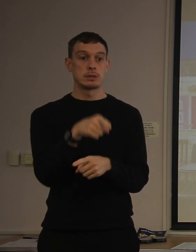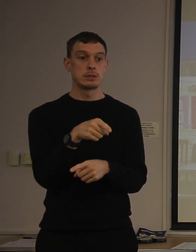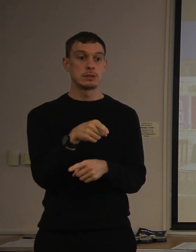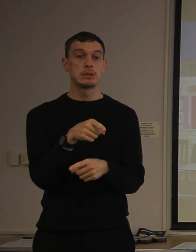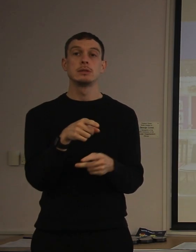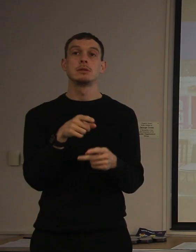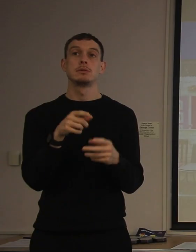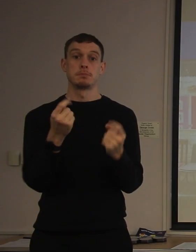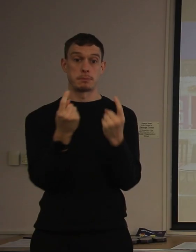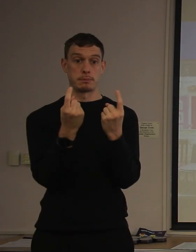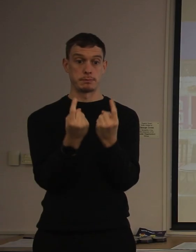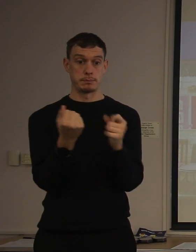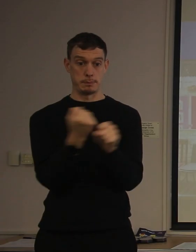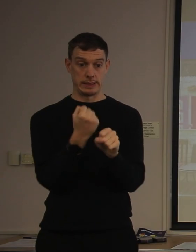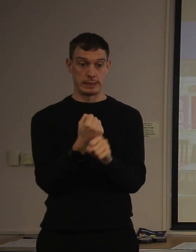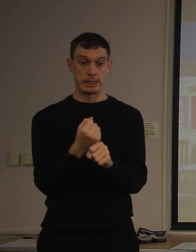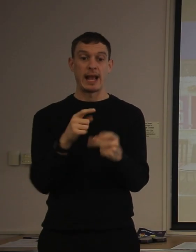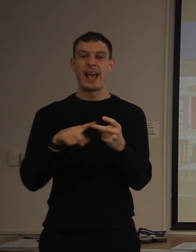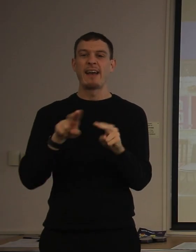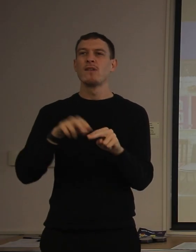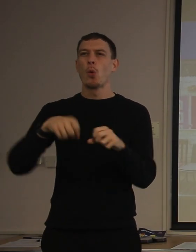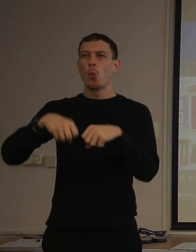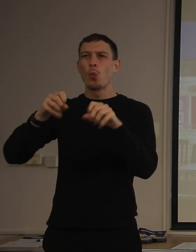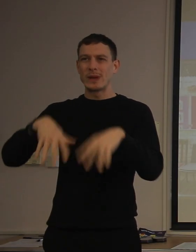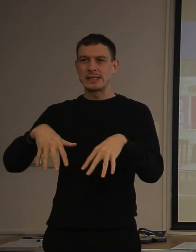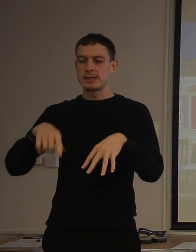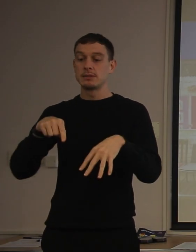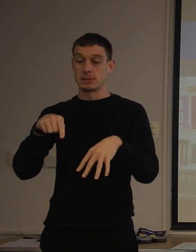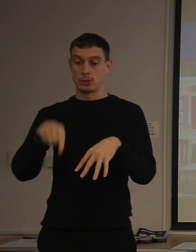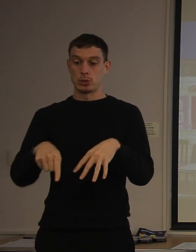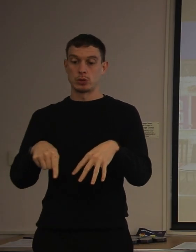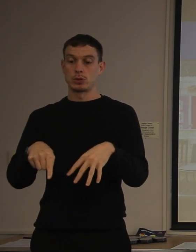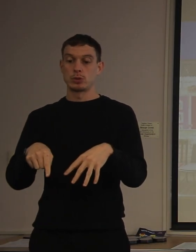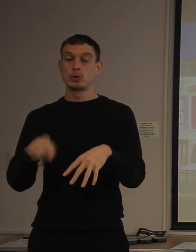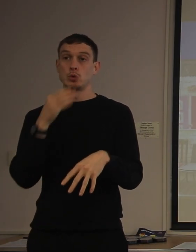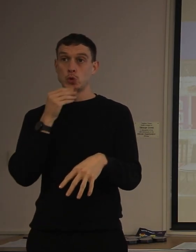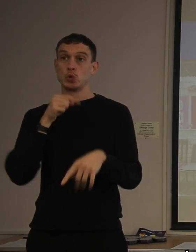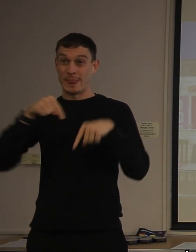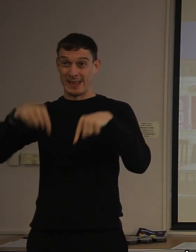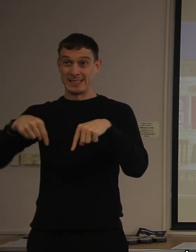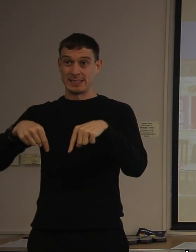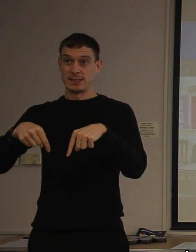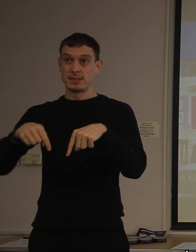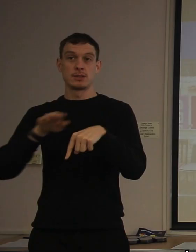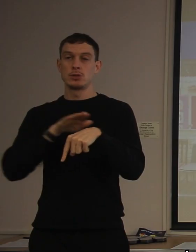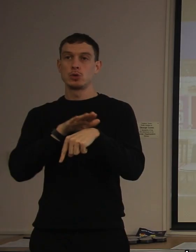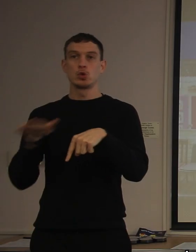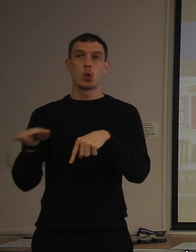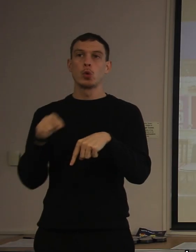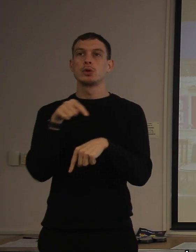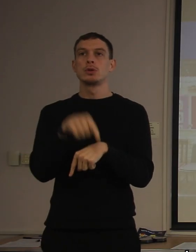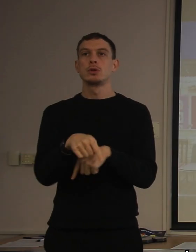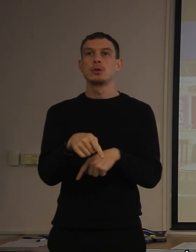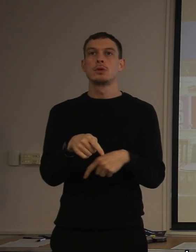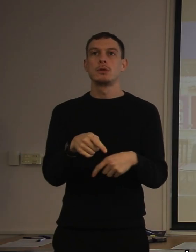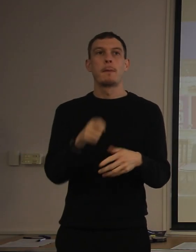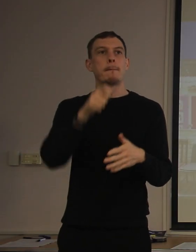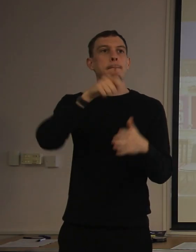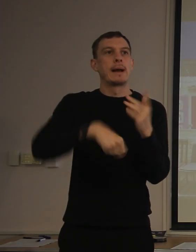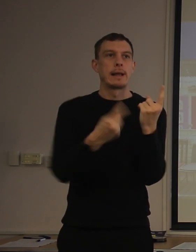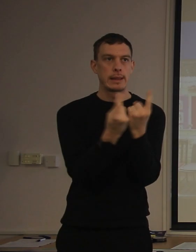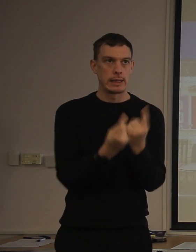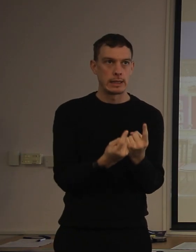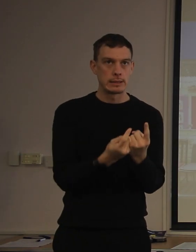gone to waste. So you can't be using, like, buying stuff in to upcycle